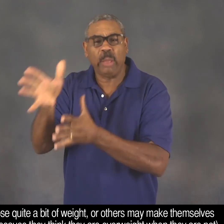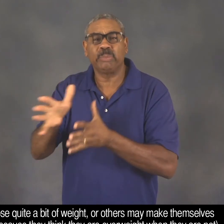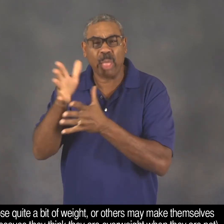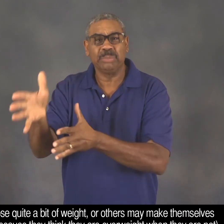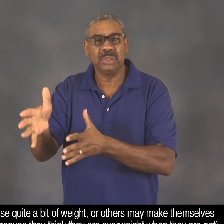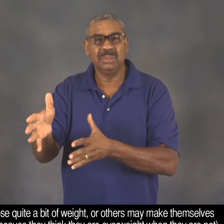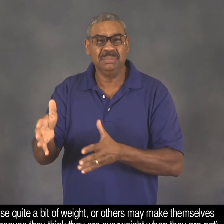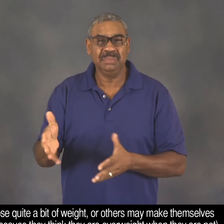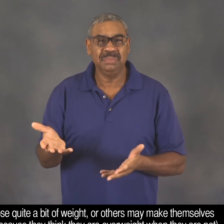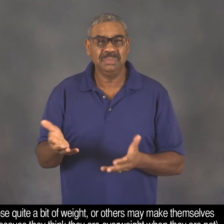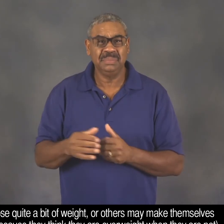not.